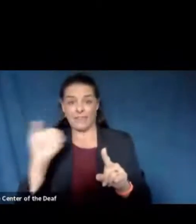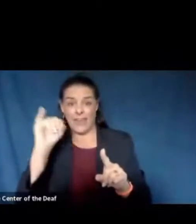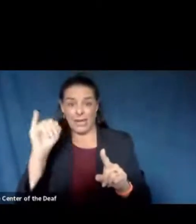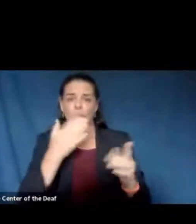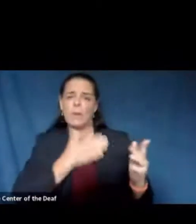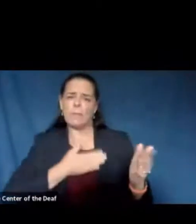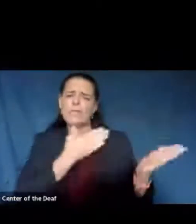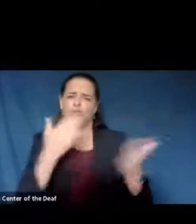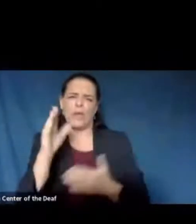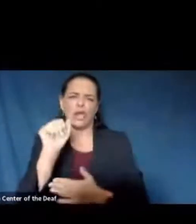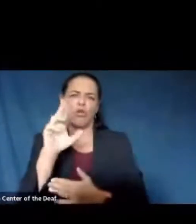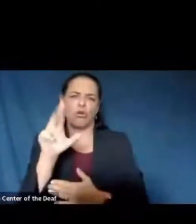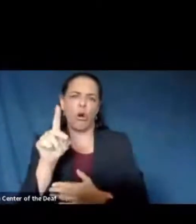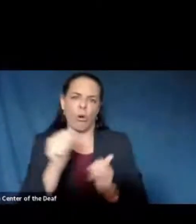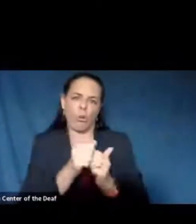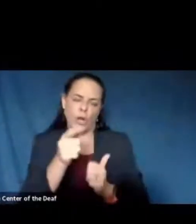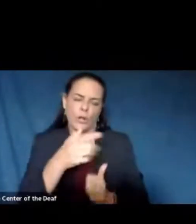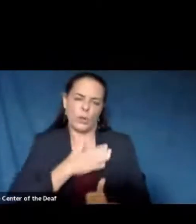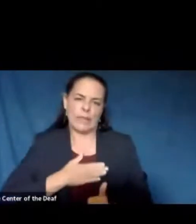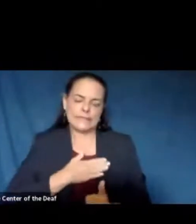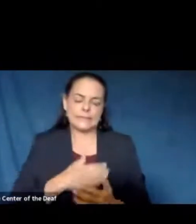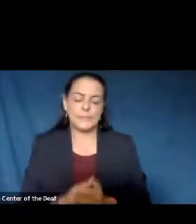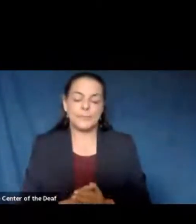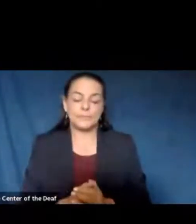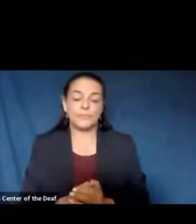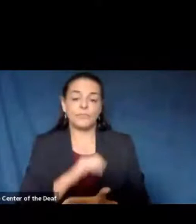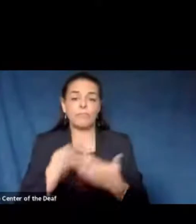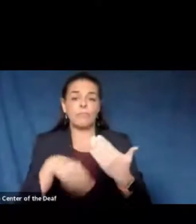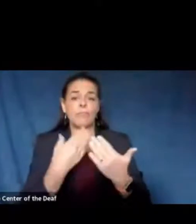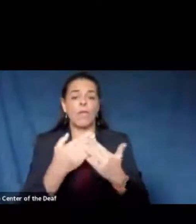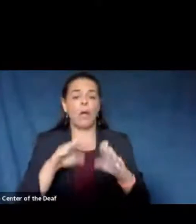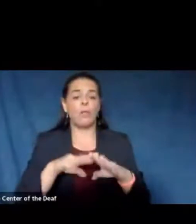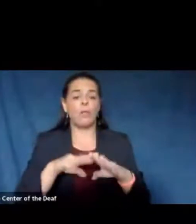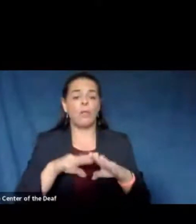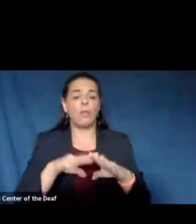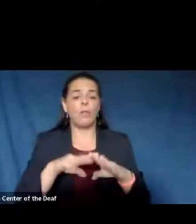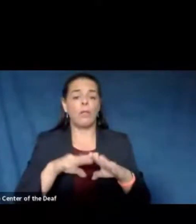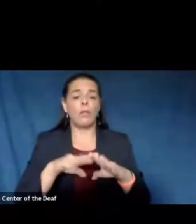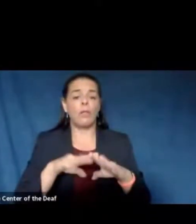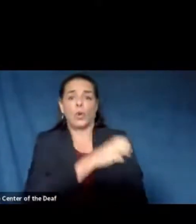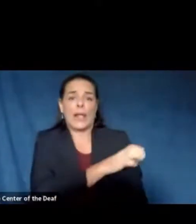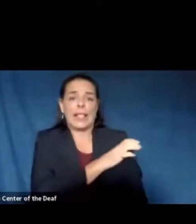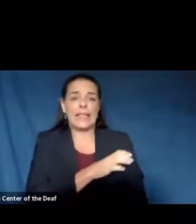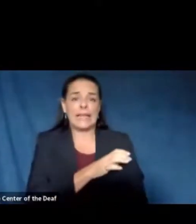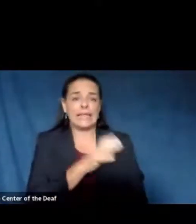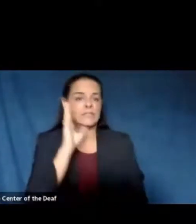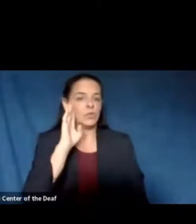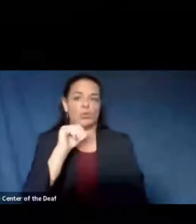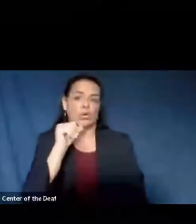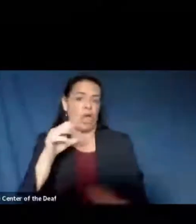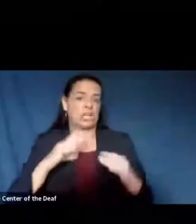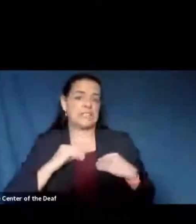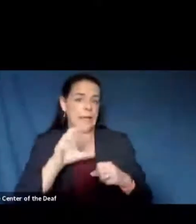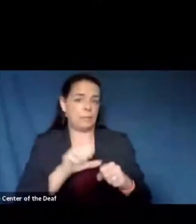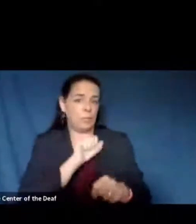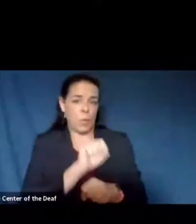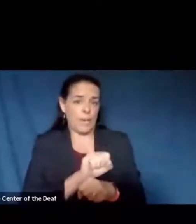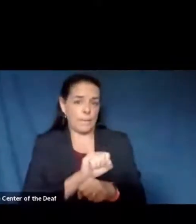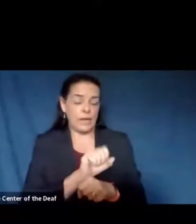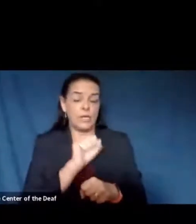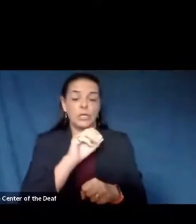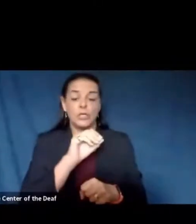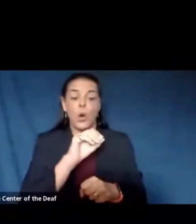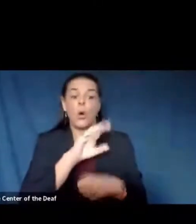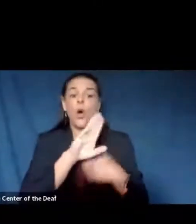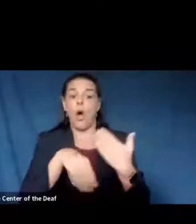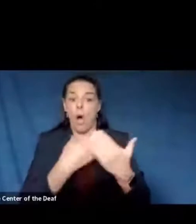with you though. All of our public flu clinics won't be taking appointments, and all